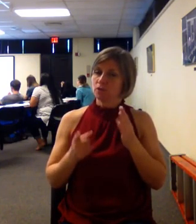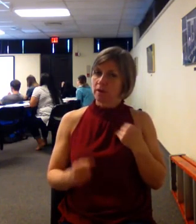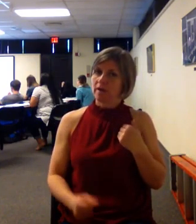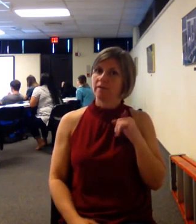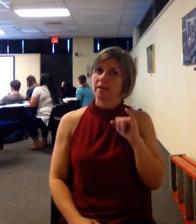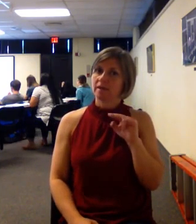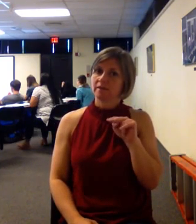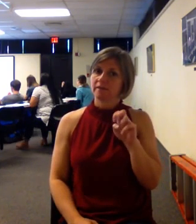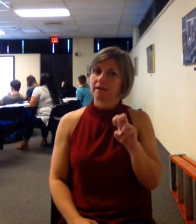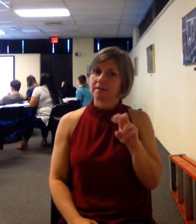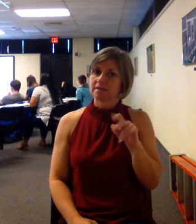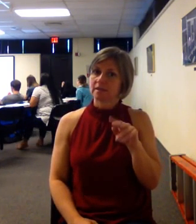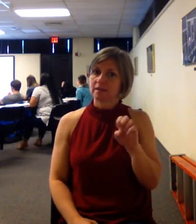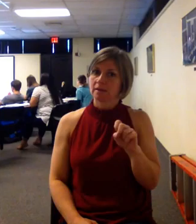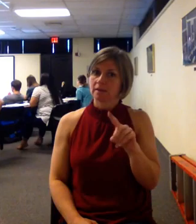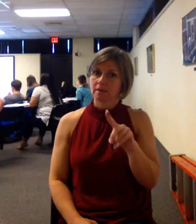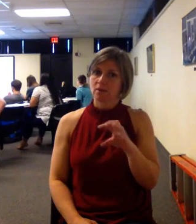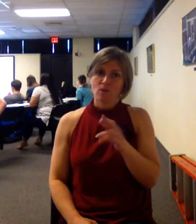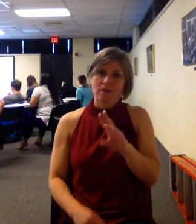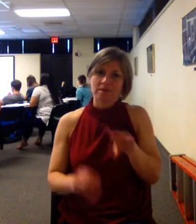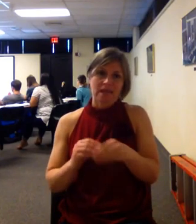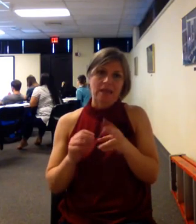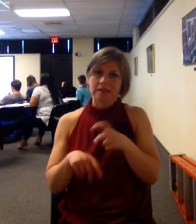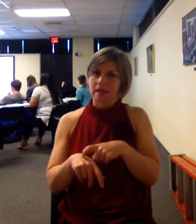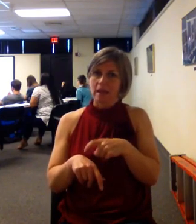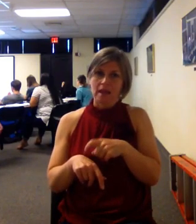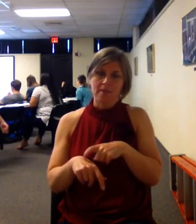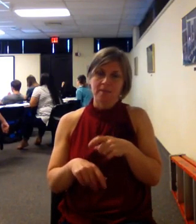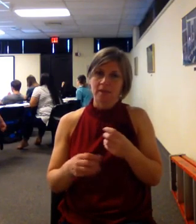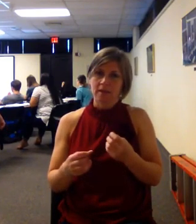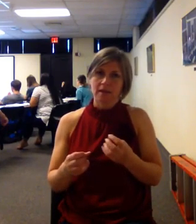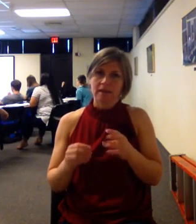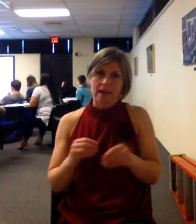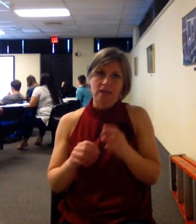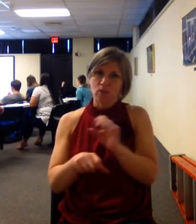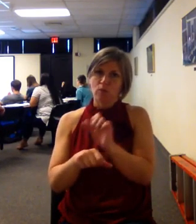Otherwise, I'm just adding time and not really adding concepts.